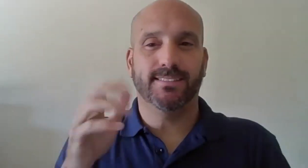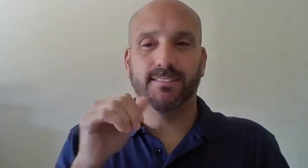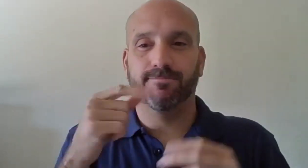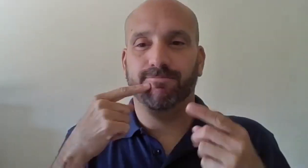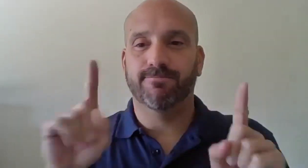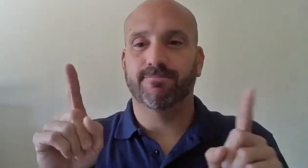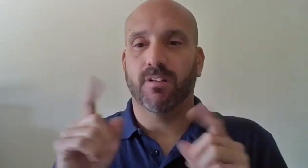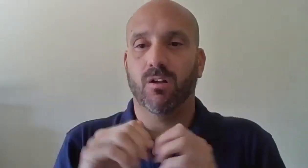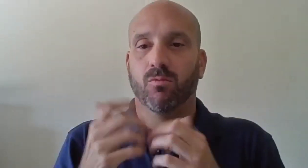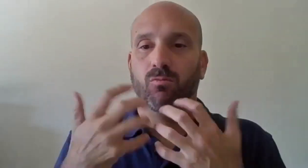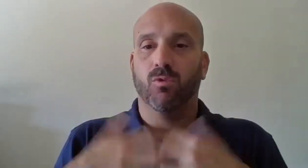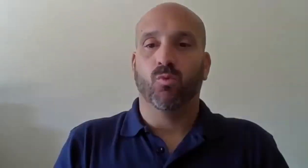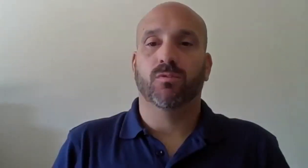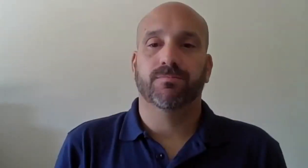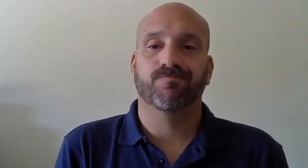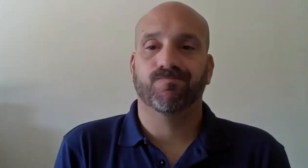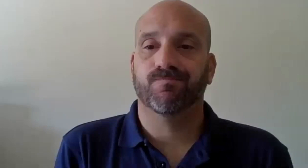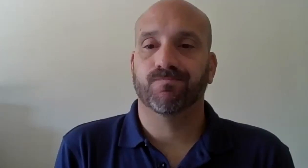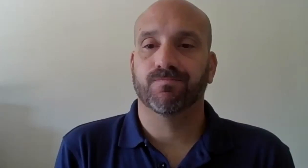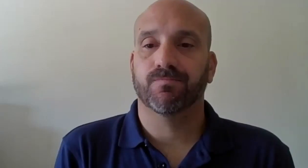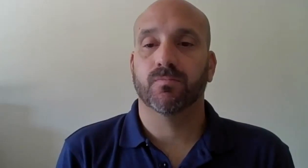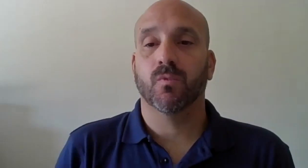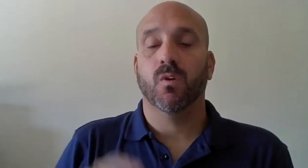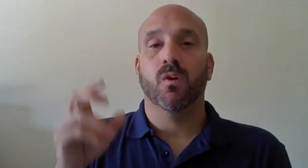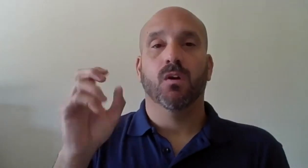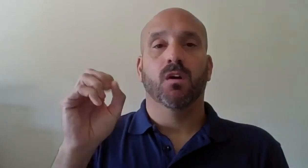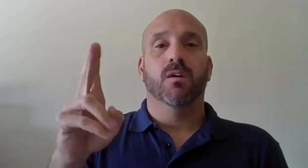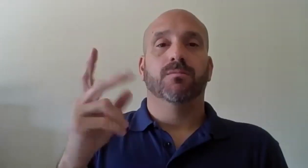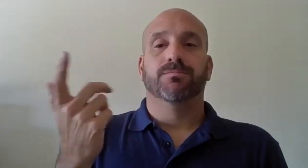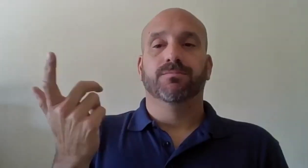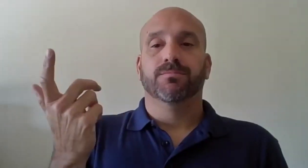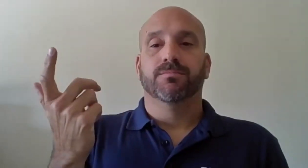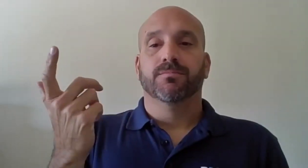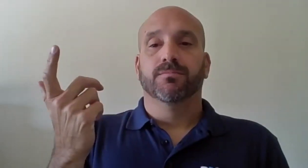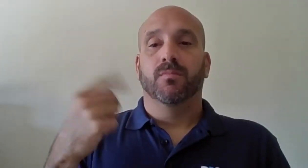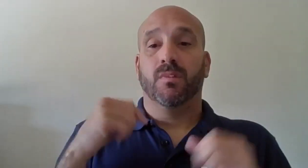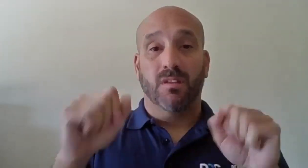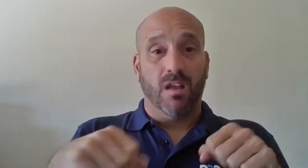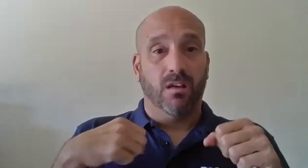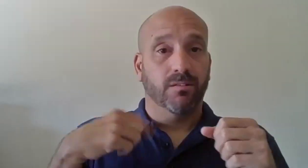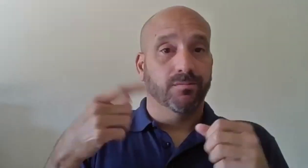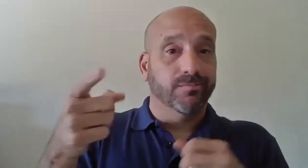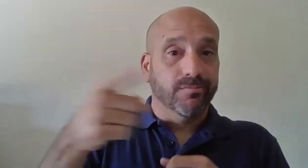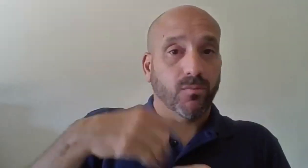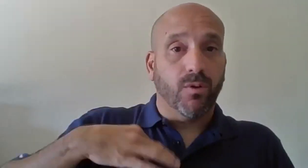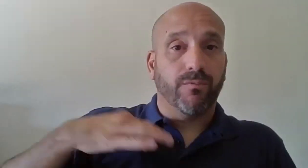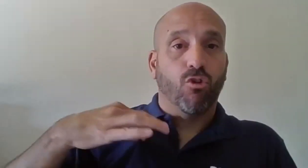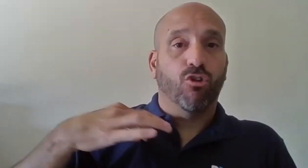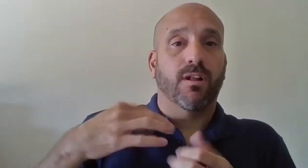Yeah, well, this is not a webinar, so I'm not sure if that's going to work, responding to somebody in the chat. But